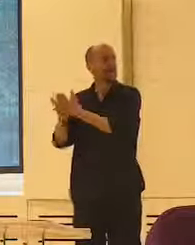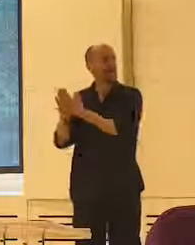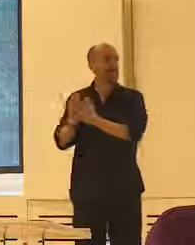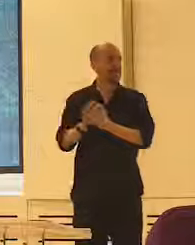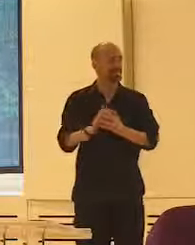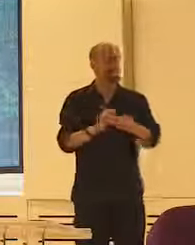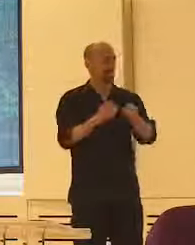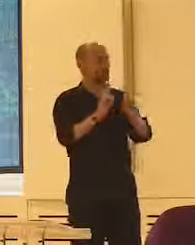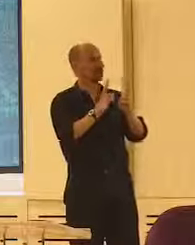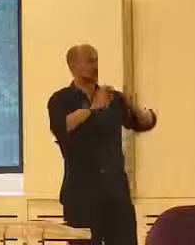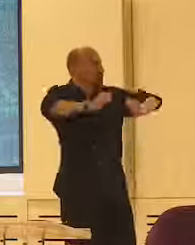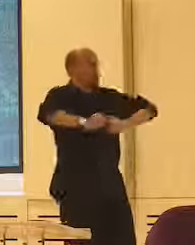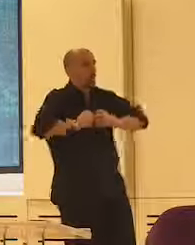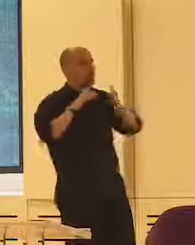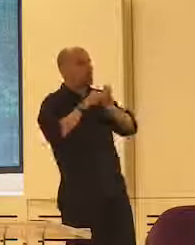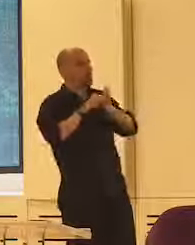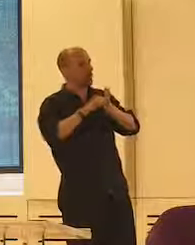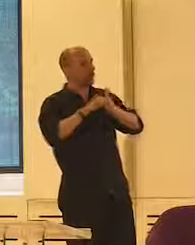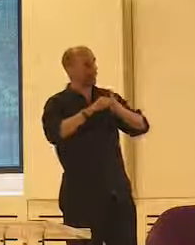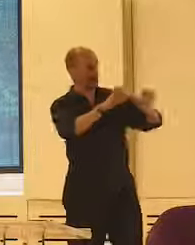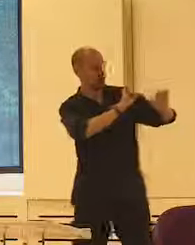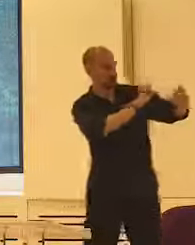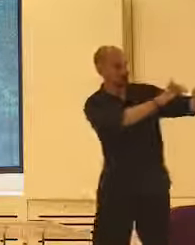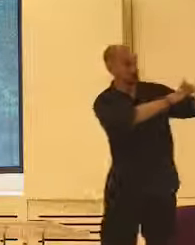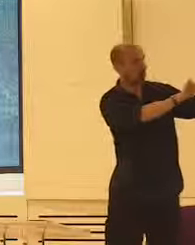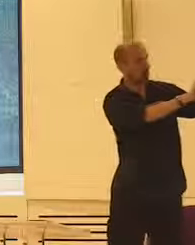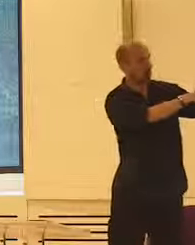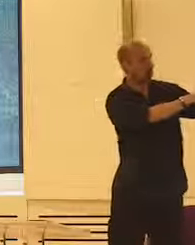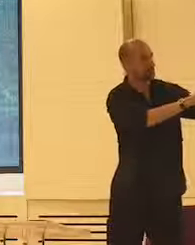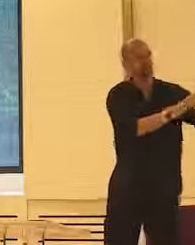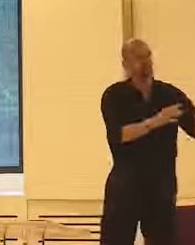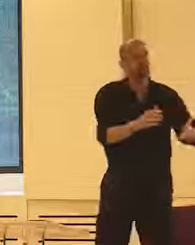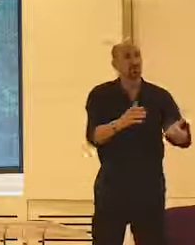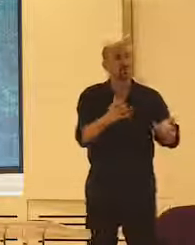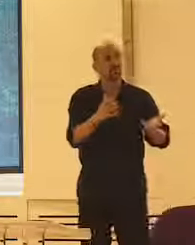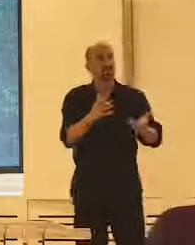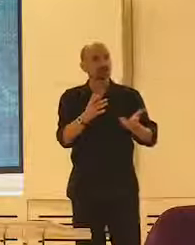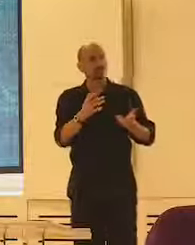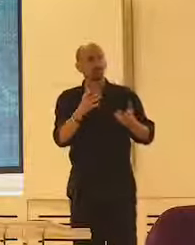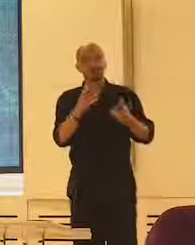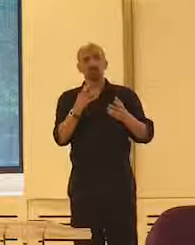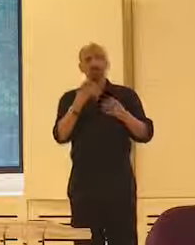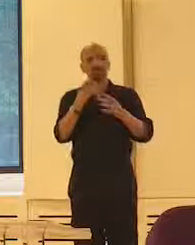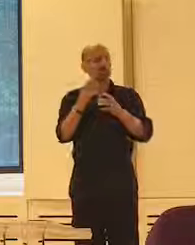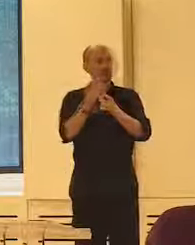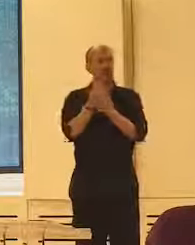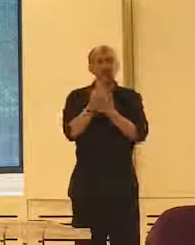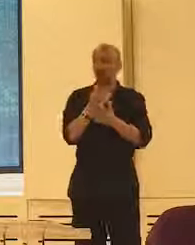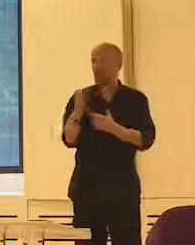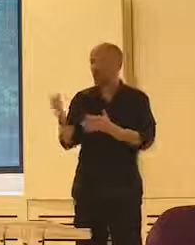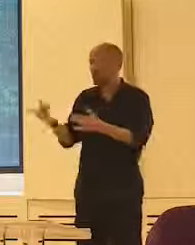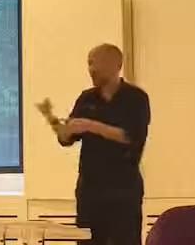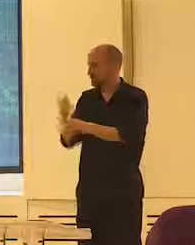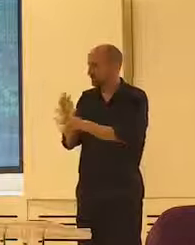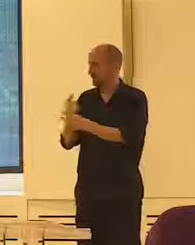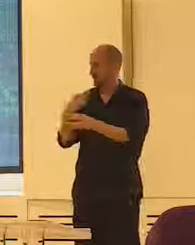that the people providing services will be able to communicate directly with deaf people like that, then great.